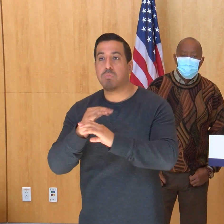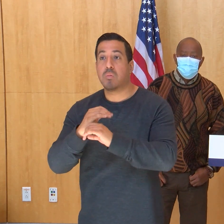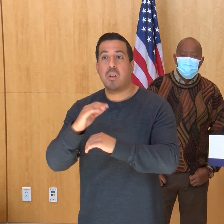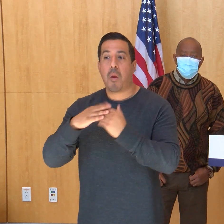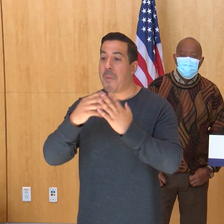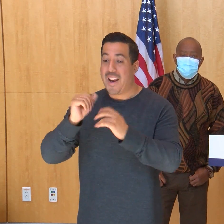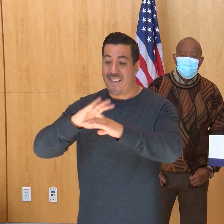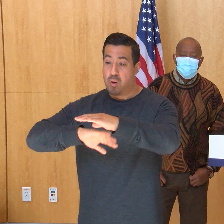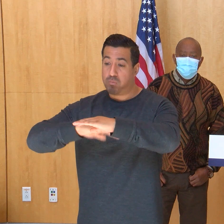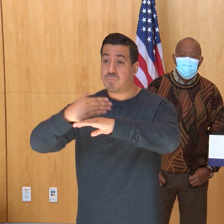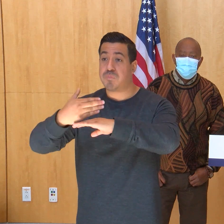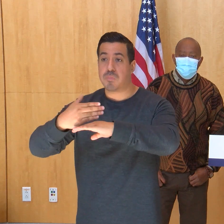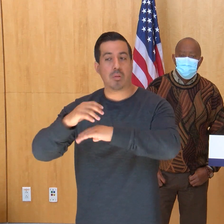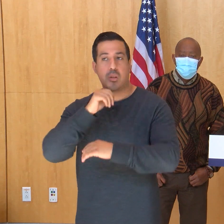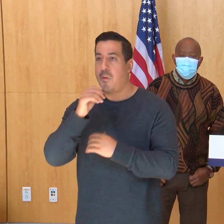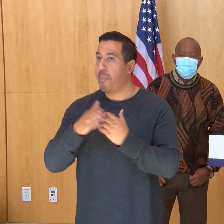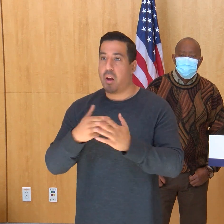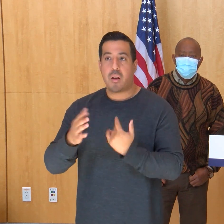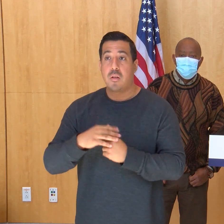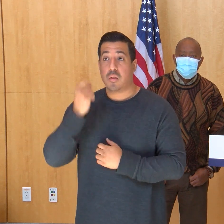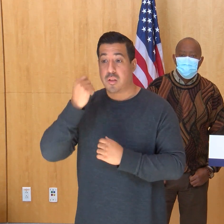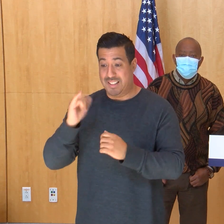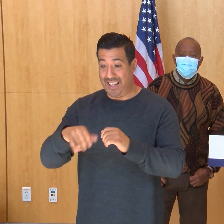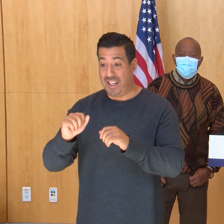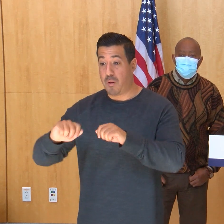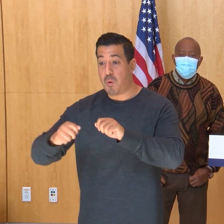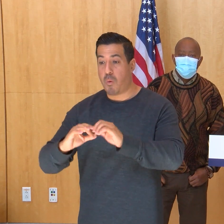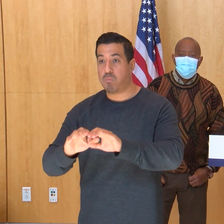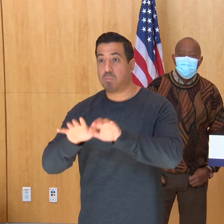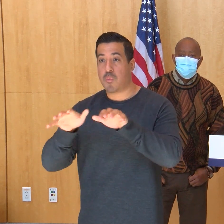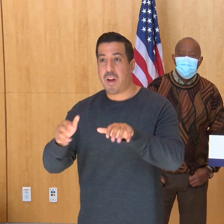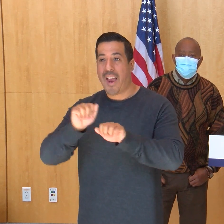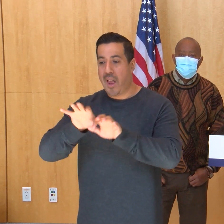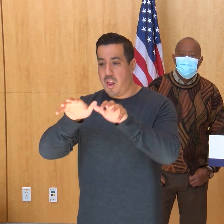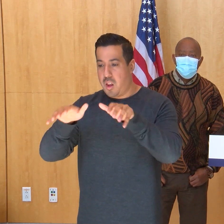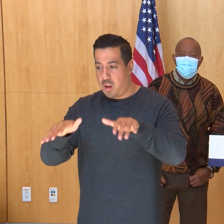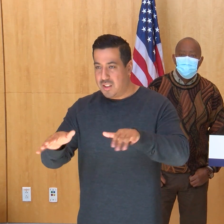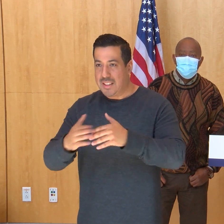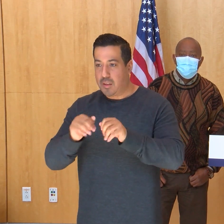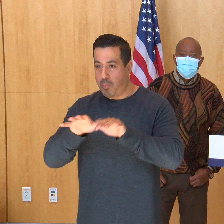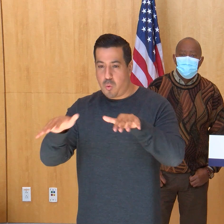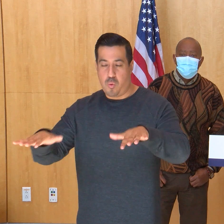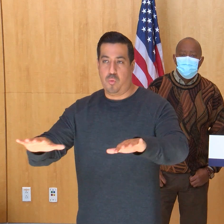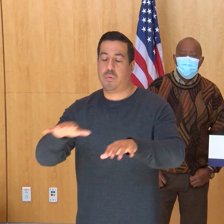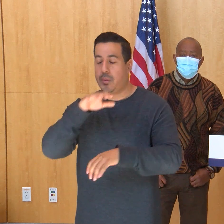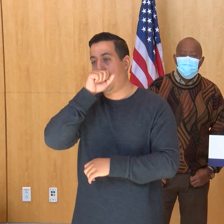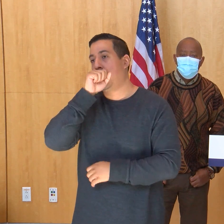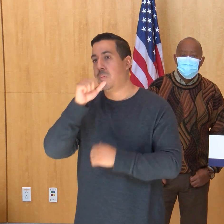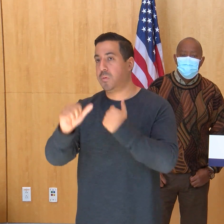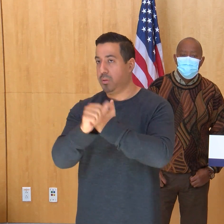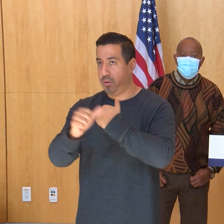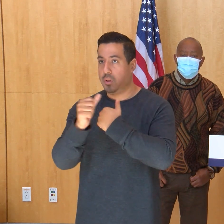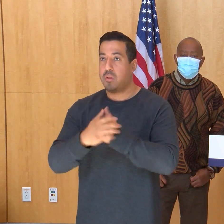door is open. That carbon monoxide can quickly fill up that space, and it becomes lethal. The signs